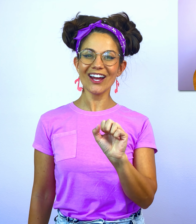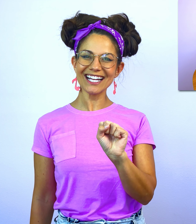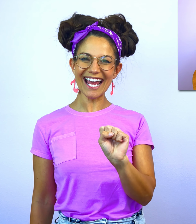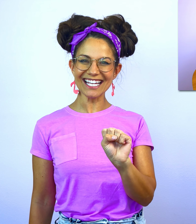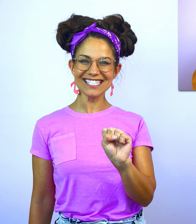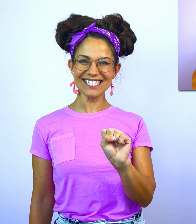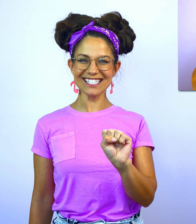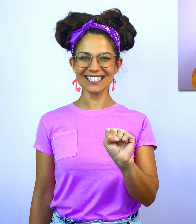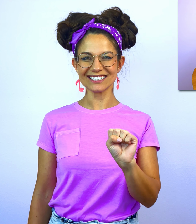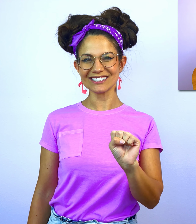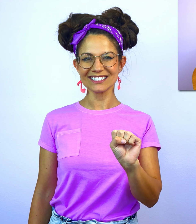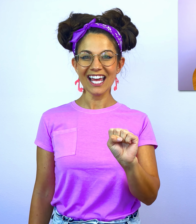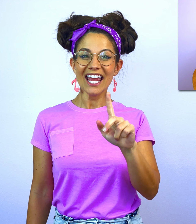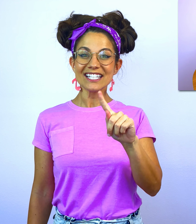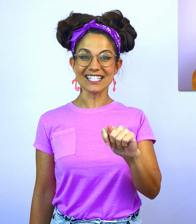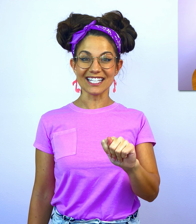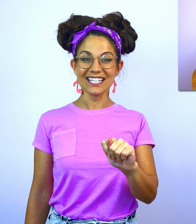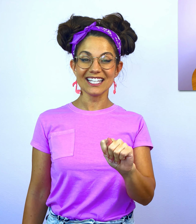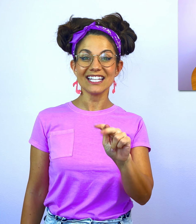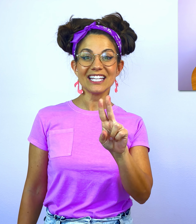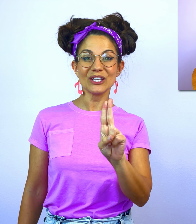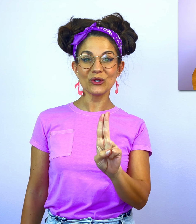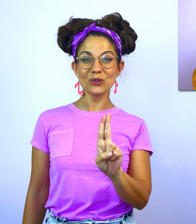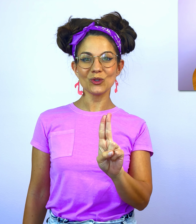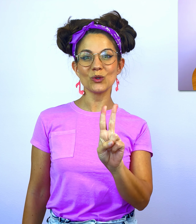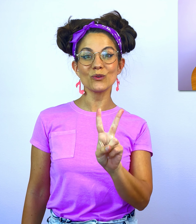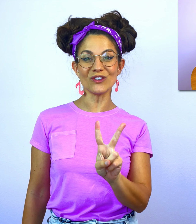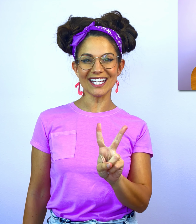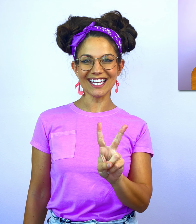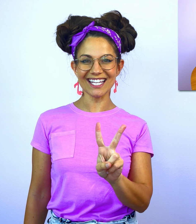R, S, T, U, V,